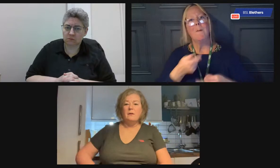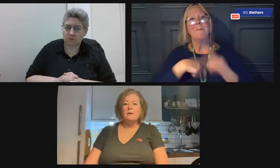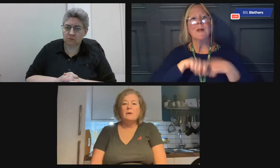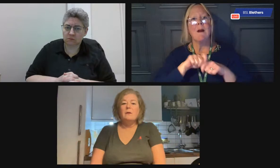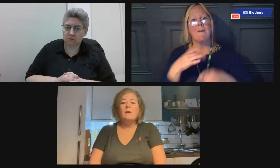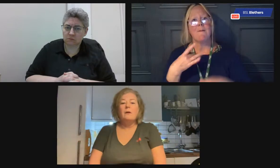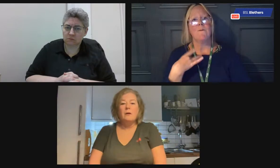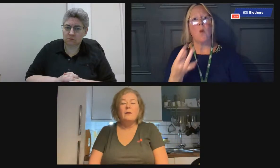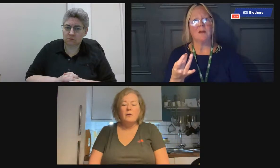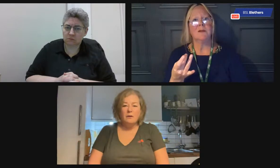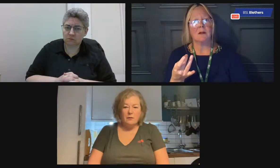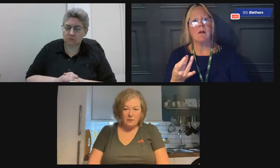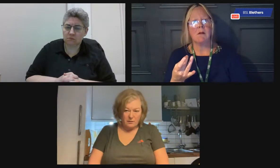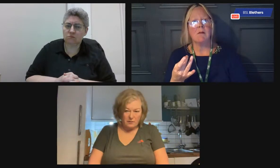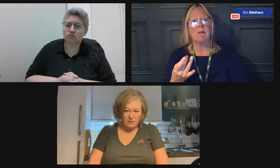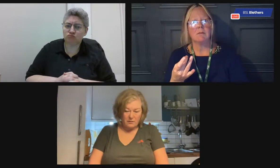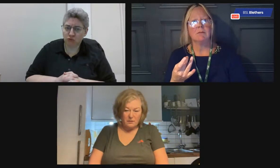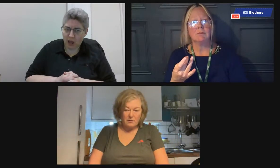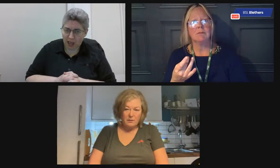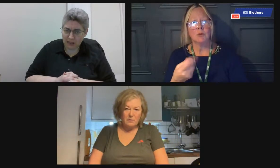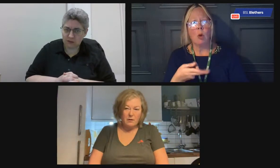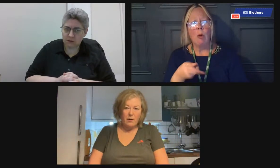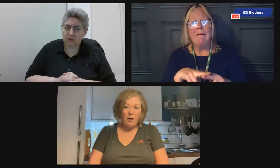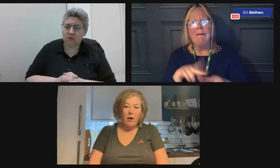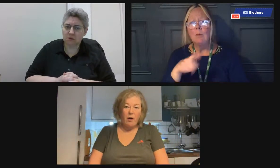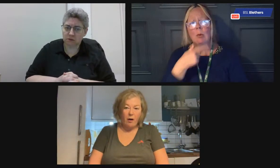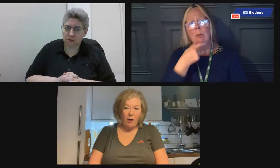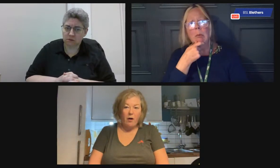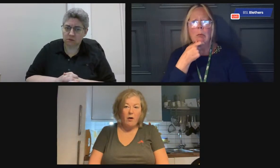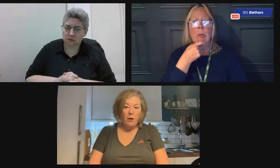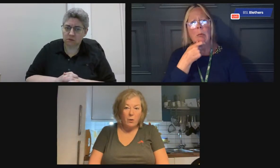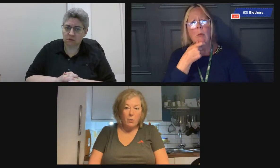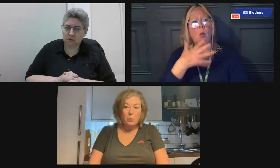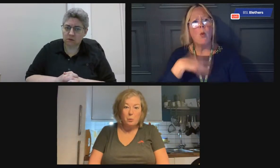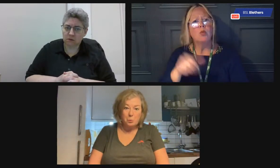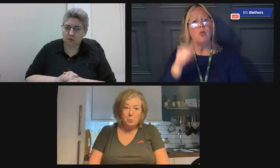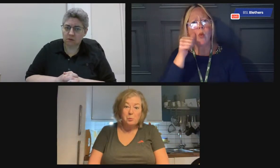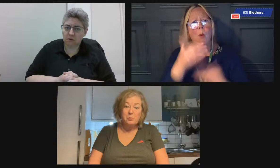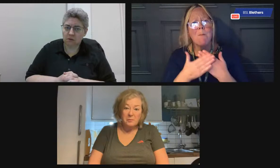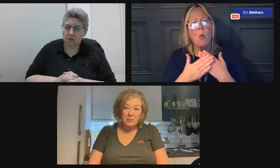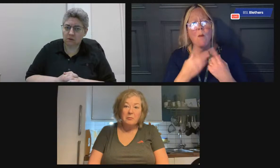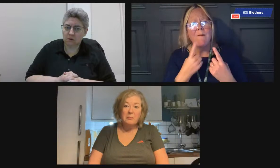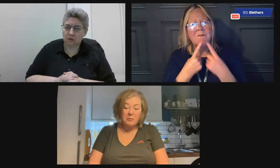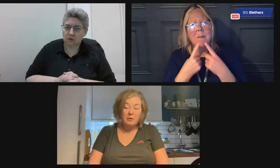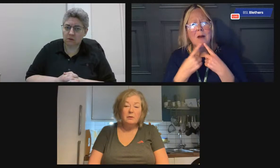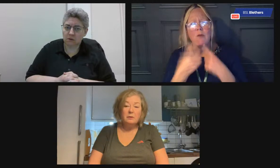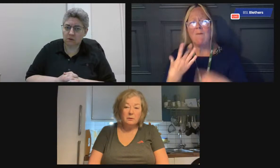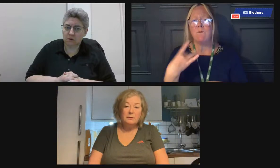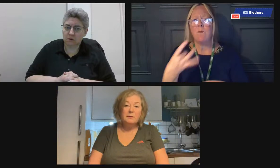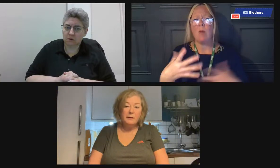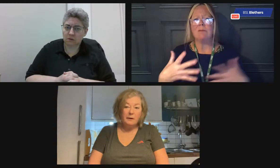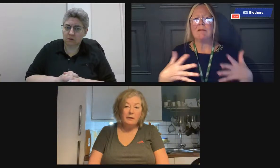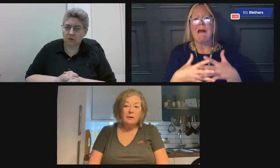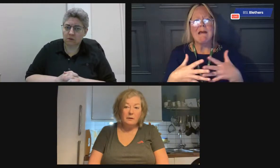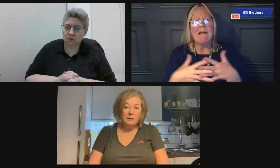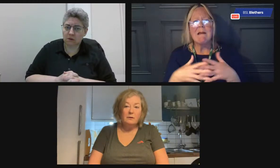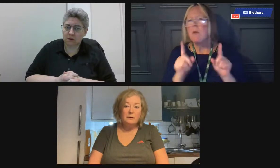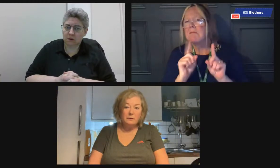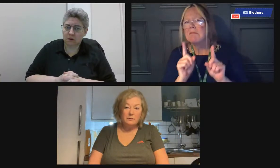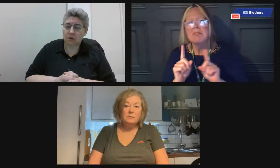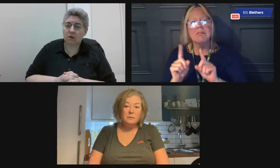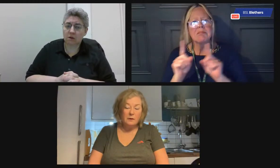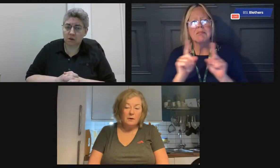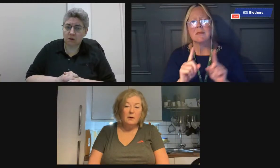There's a form there for people who are interested in becoming volunteers. So if you're even thinking about it and you just want to know